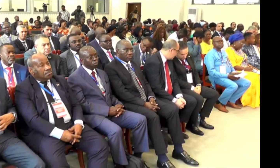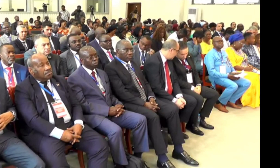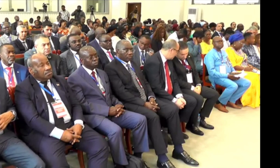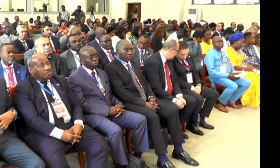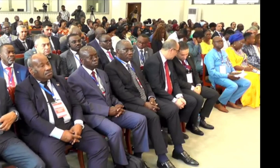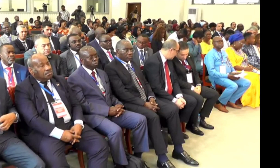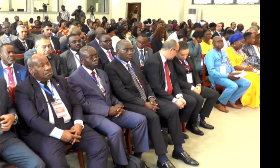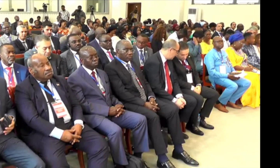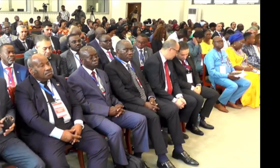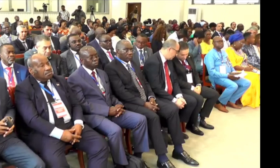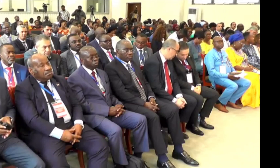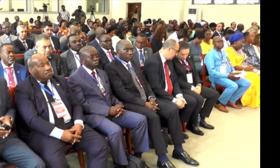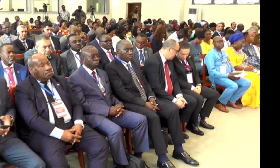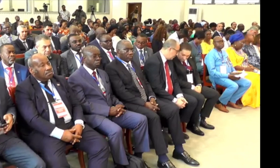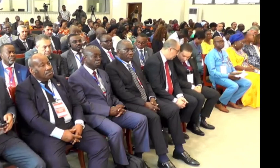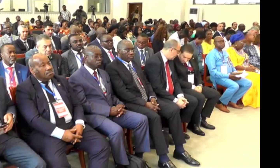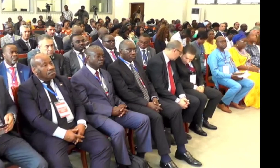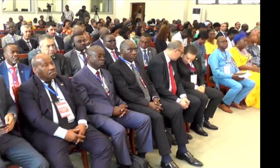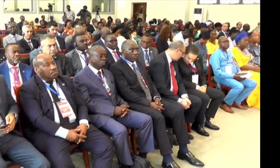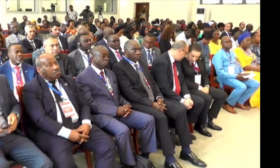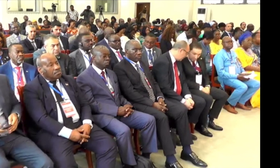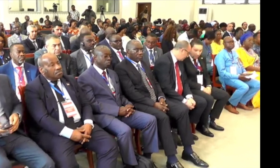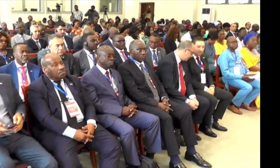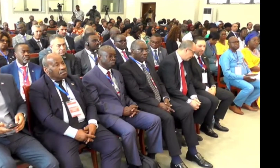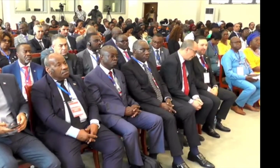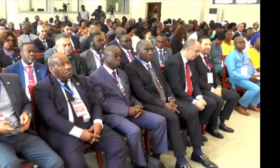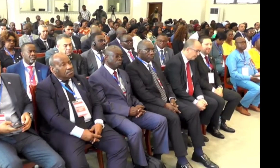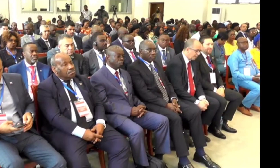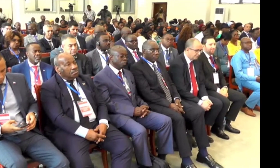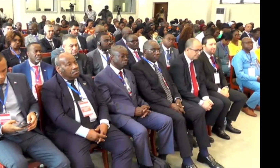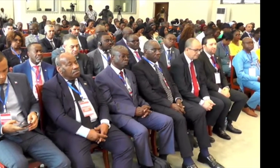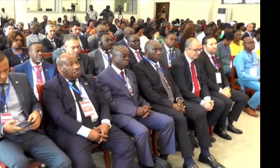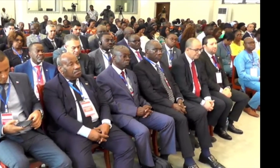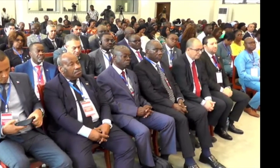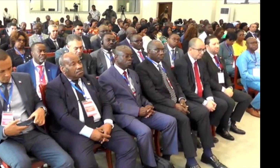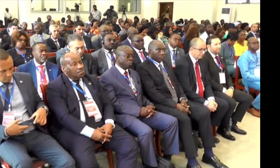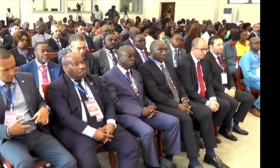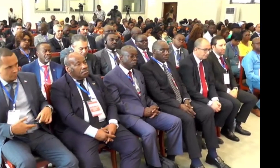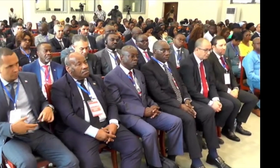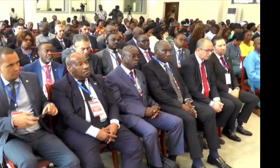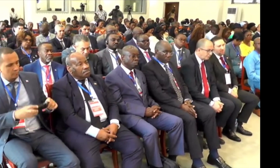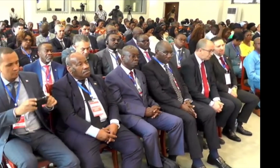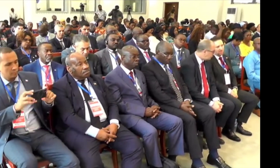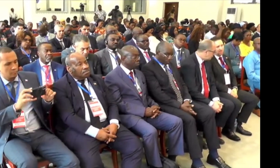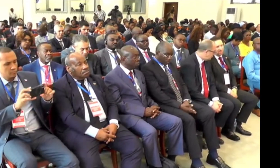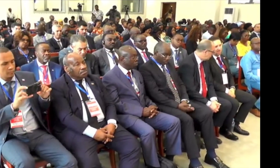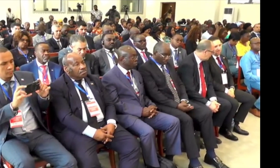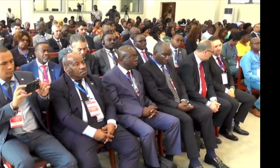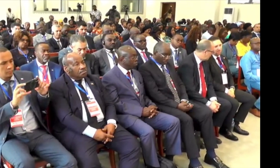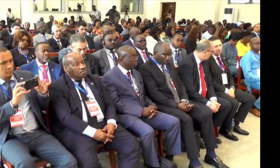the President of the United Nations General Assembly at its 79th session.